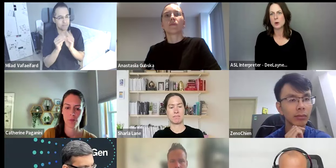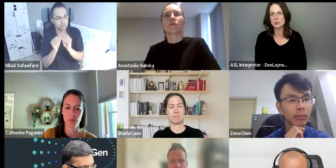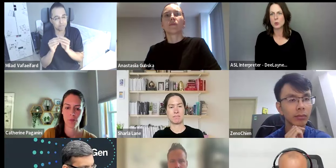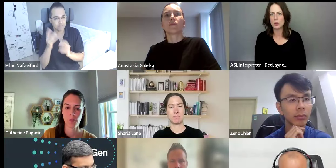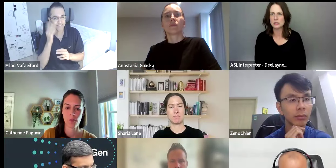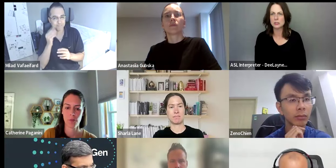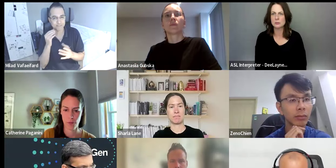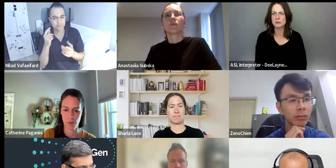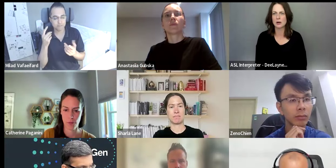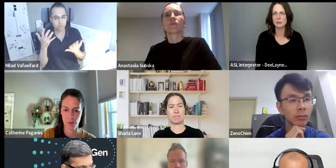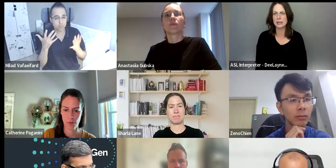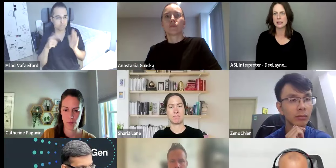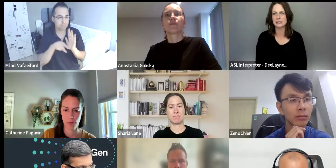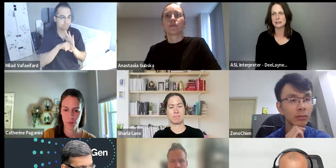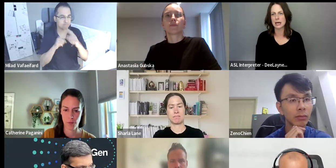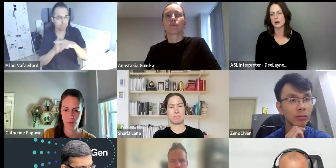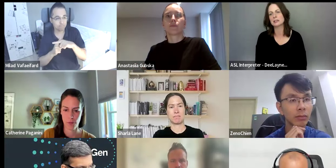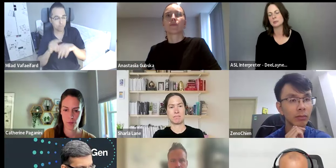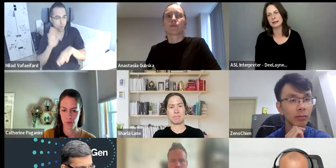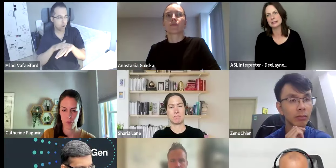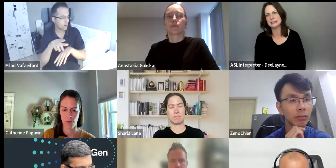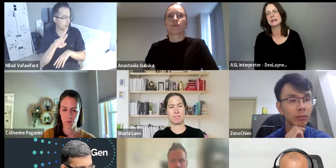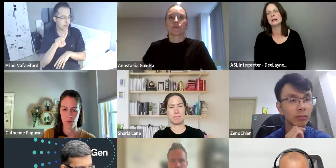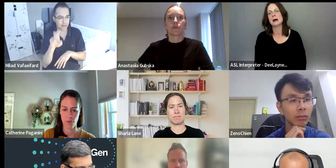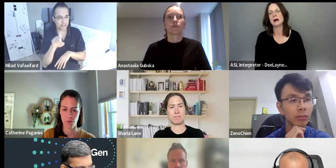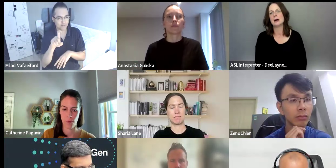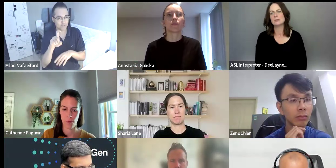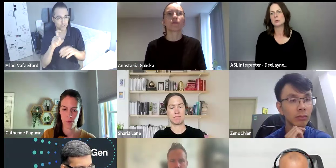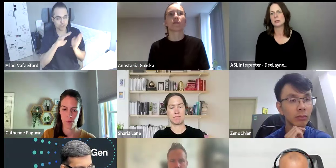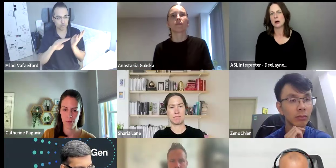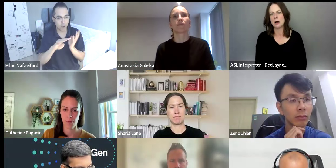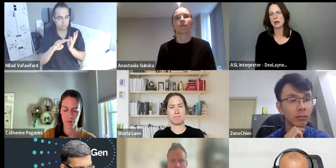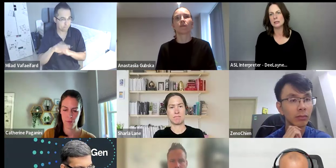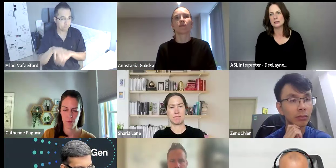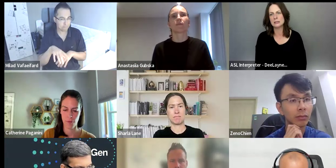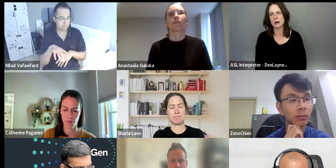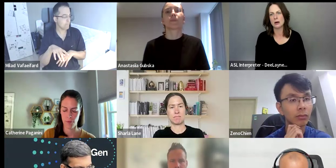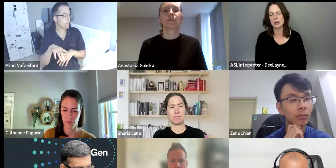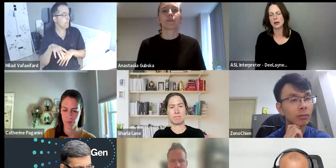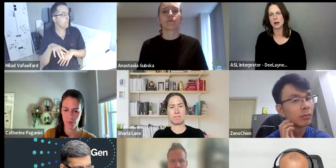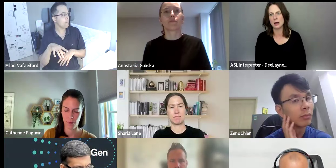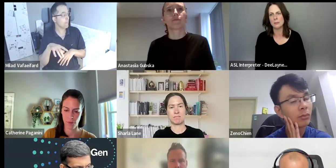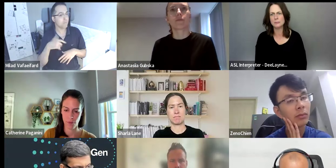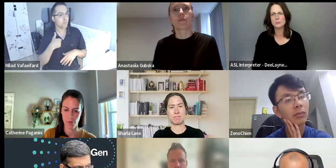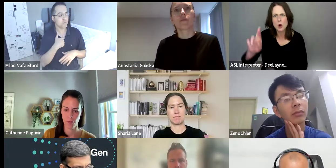That what has worked in terms of our meetings and our experience, pros and cons